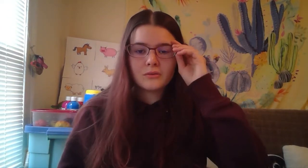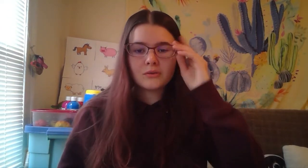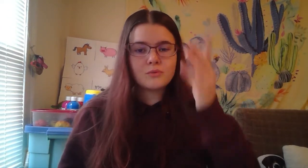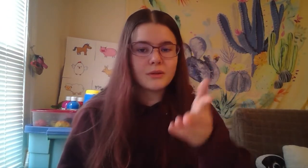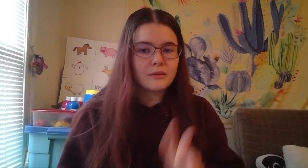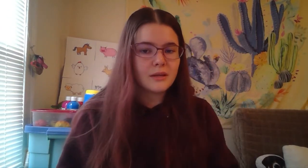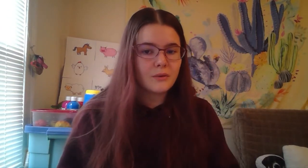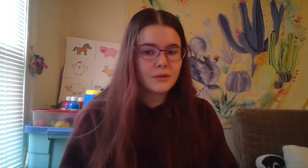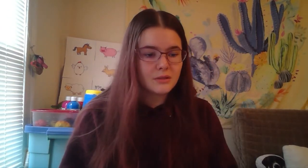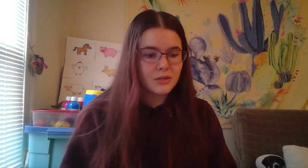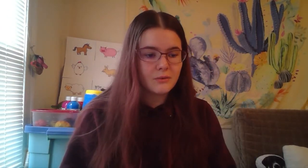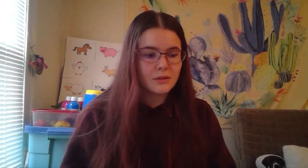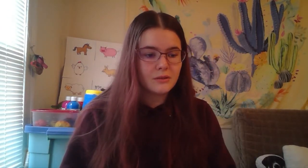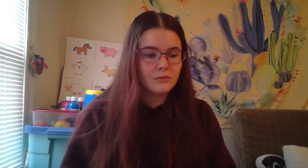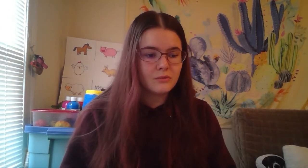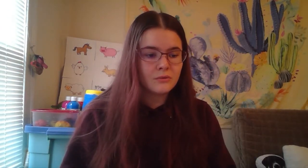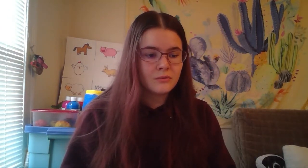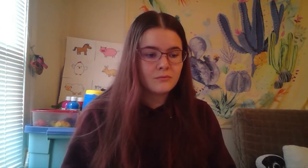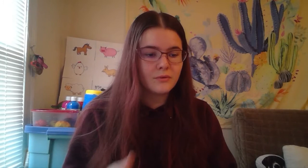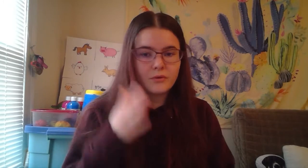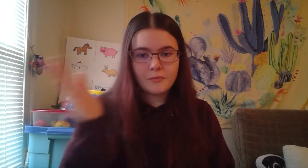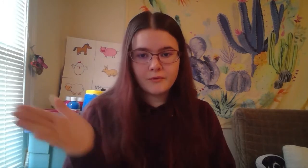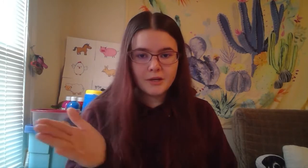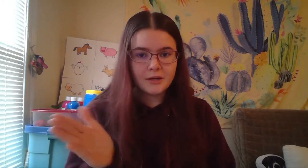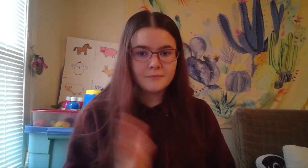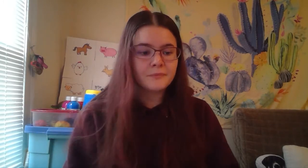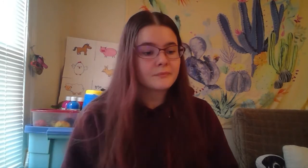Just one thing I wanted to share with you before moving on.